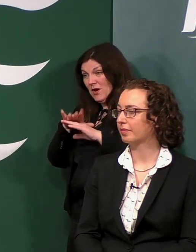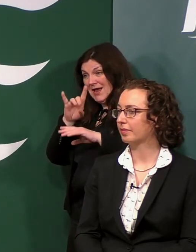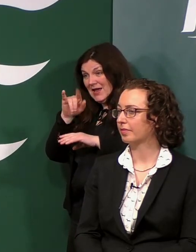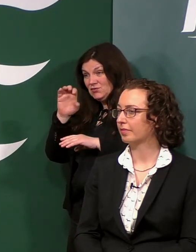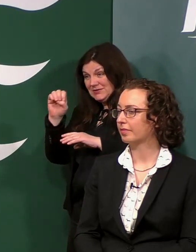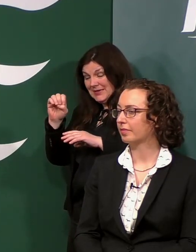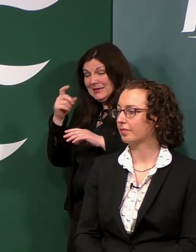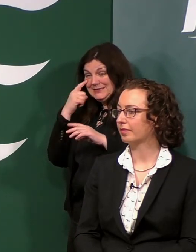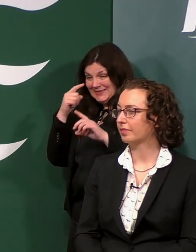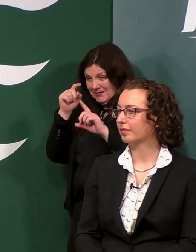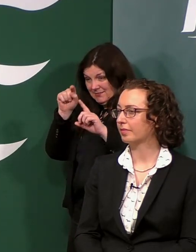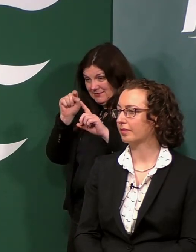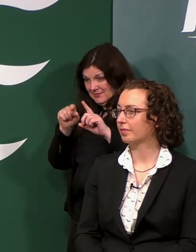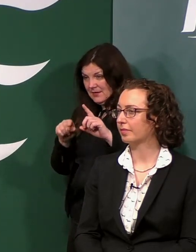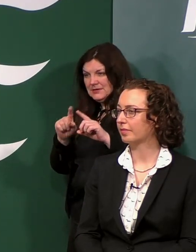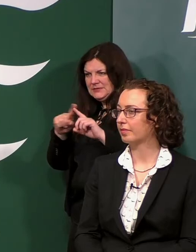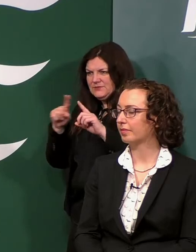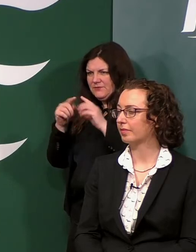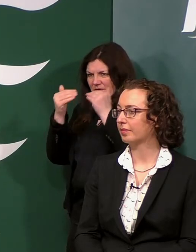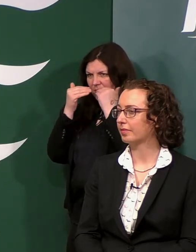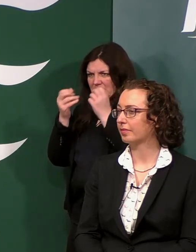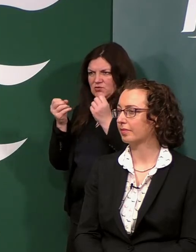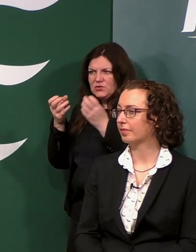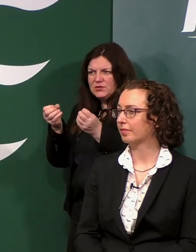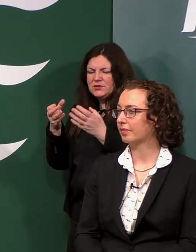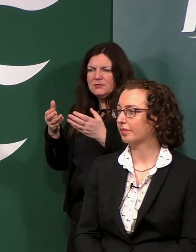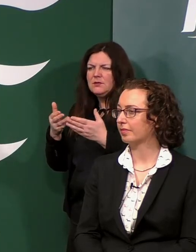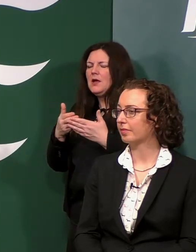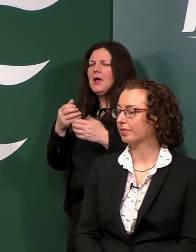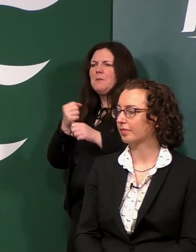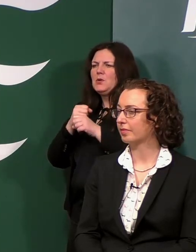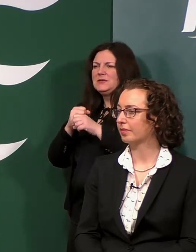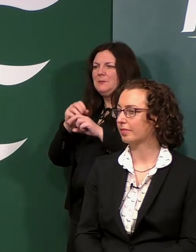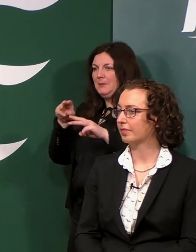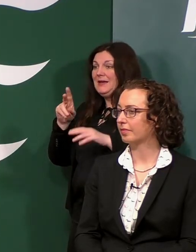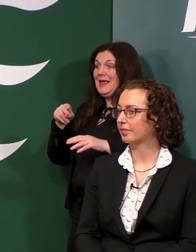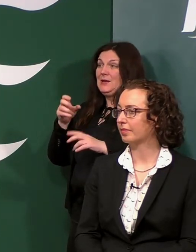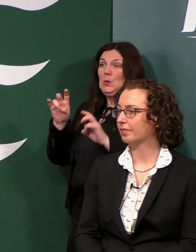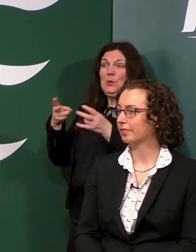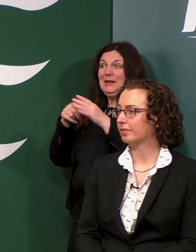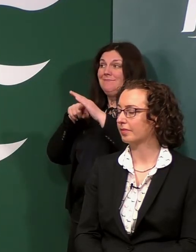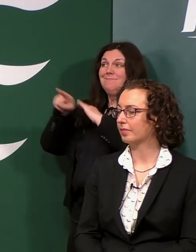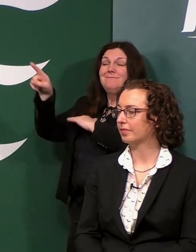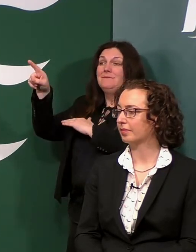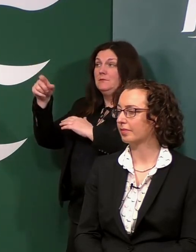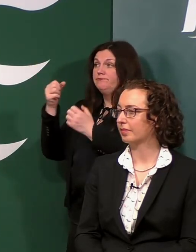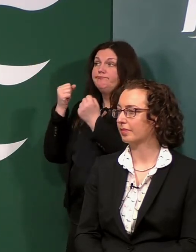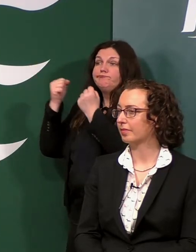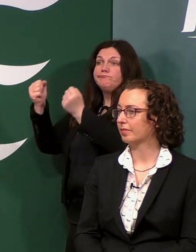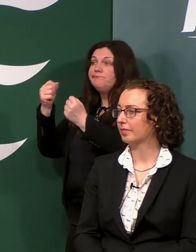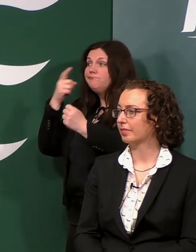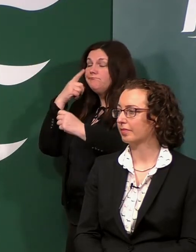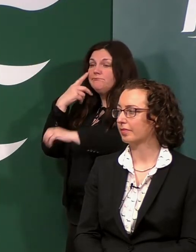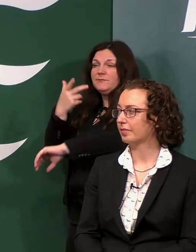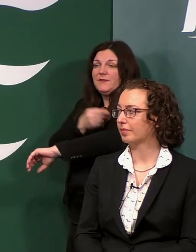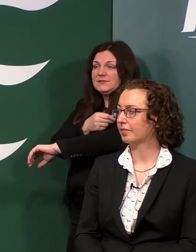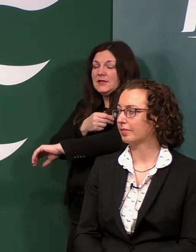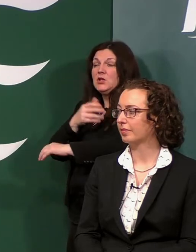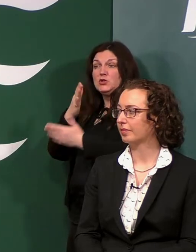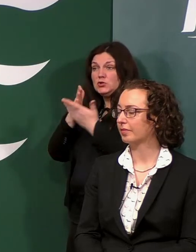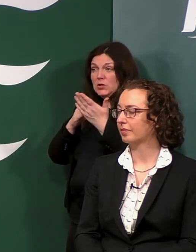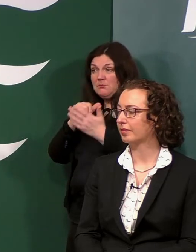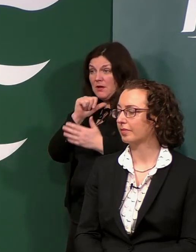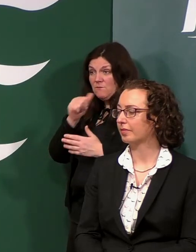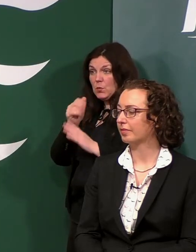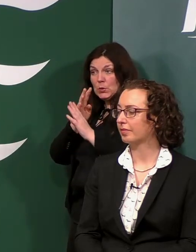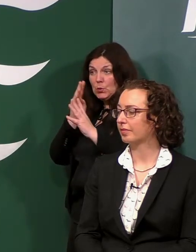where the centres have lots of access. So people can opportunistically nip up, get their vaccine. And many of the centres today, for example, don't have queues,